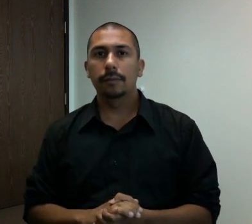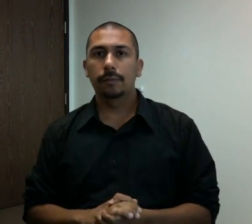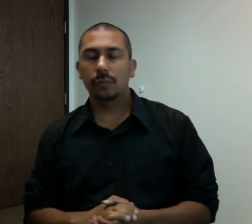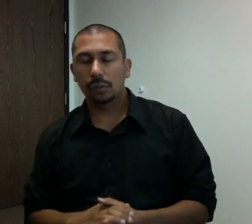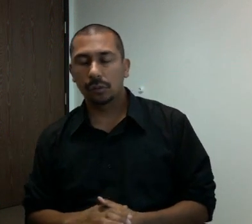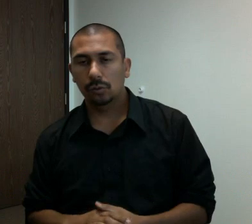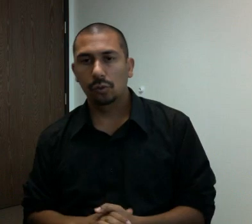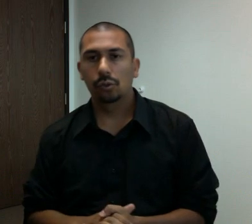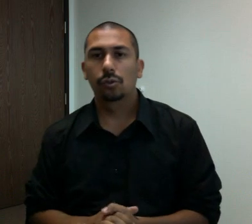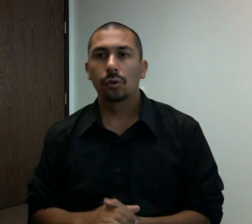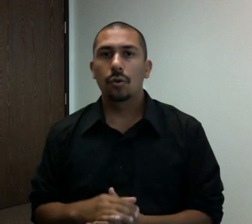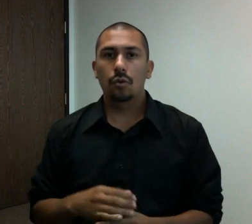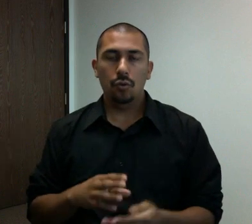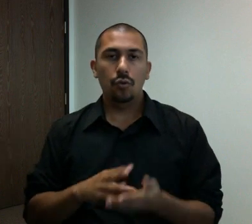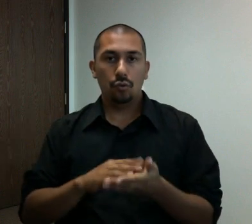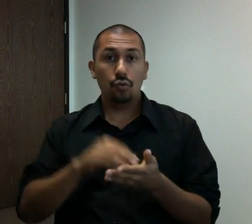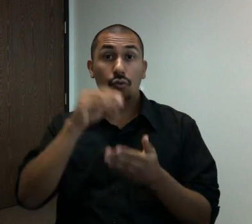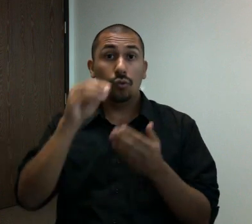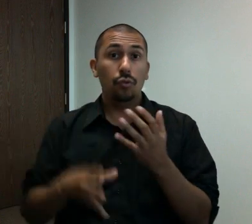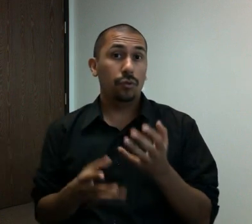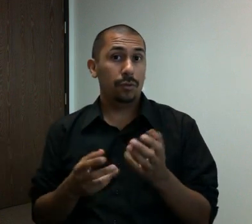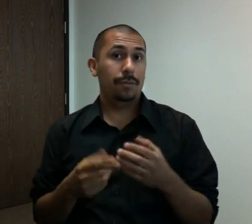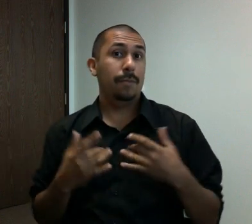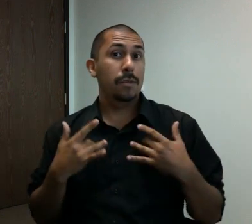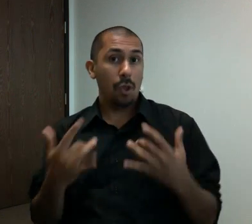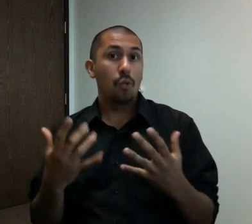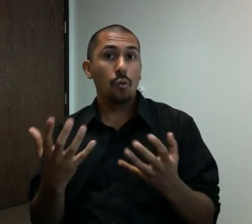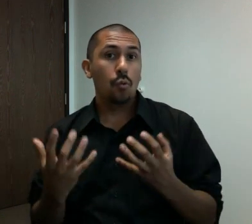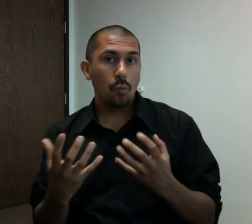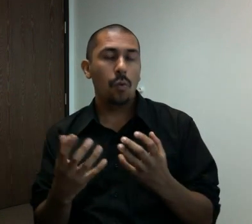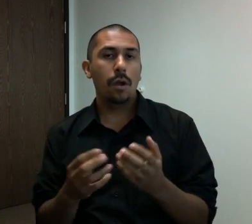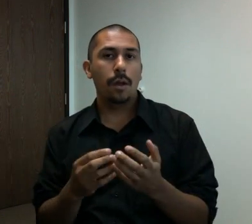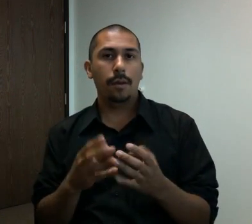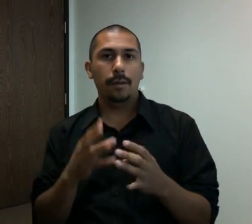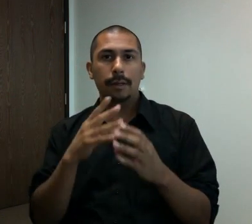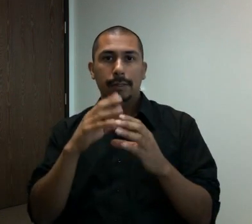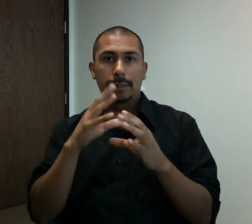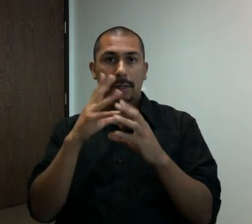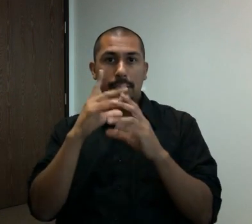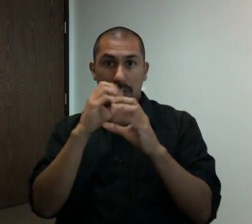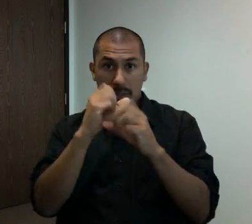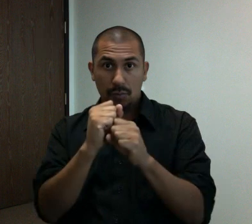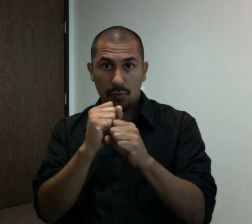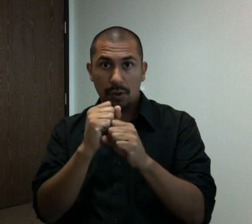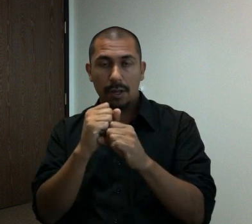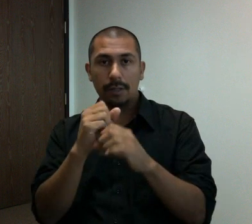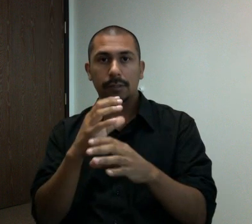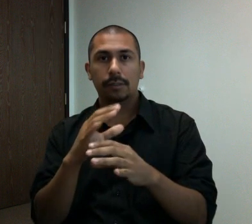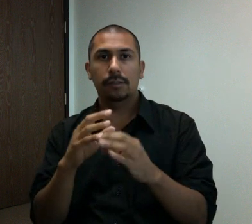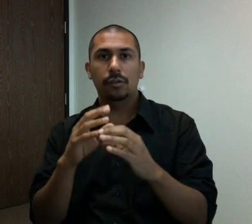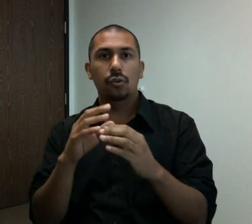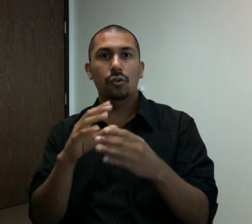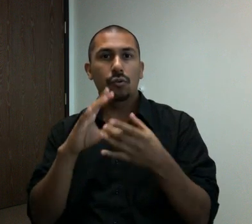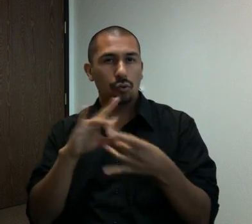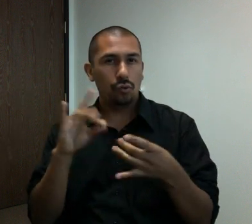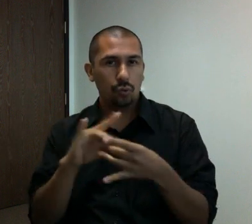report, again, write another summary of the articles. But what I encourage them to do is look for the issues in the article.